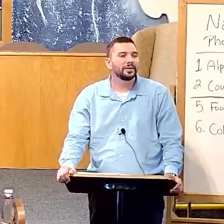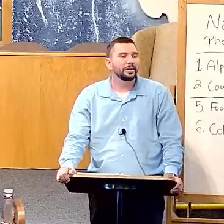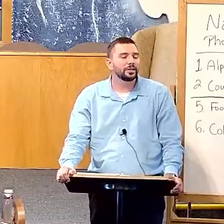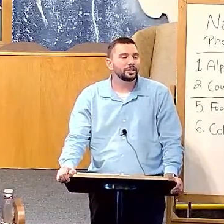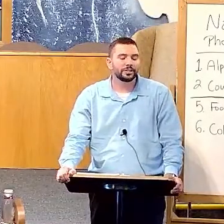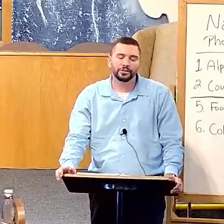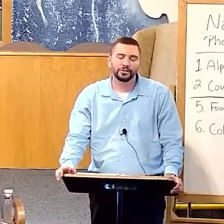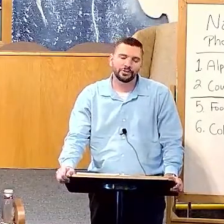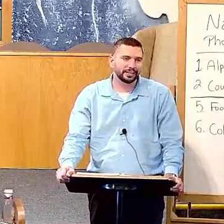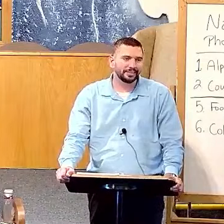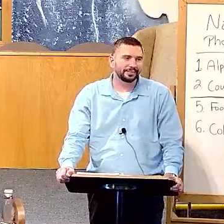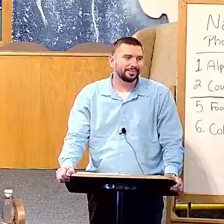Don't know dragon.